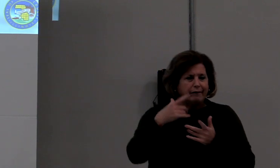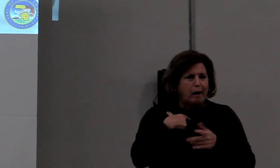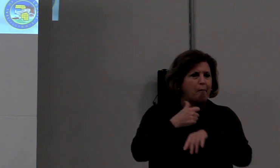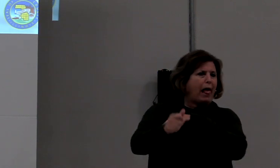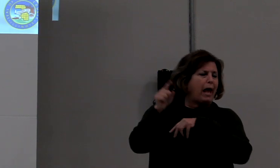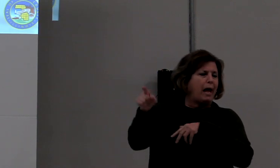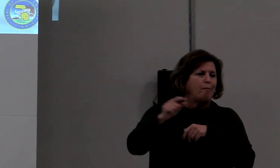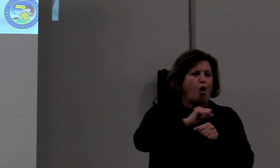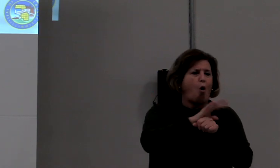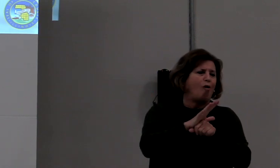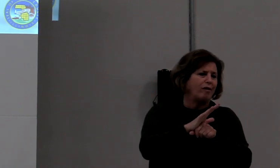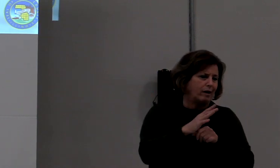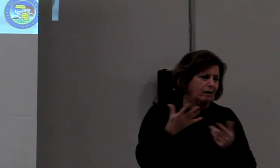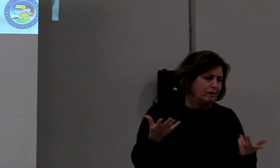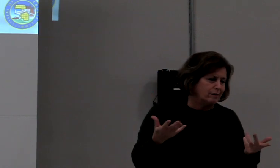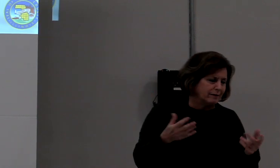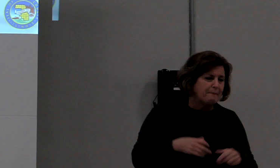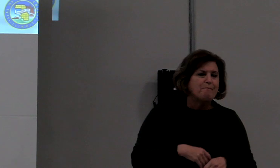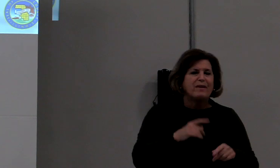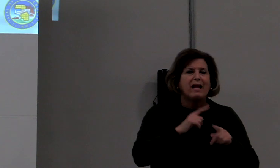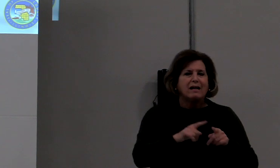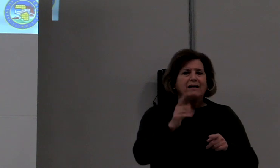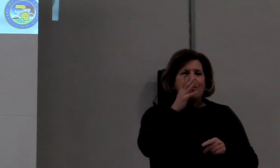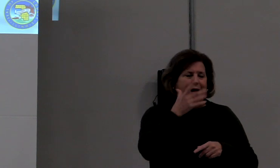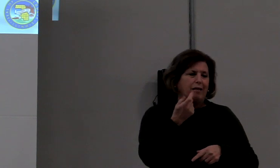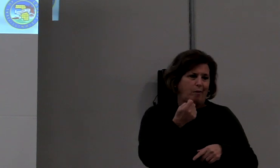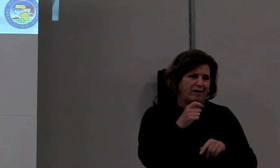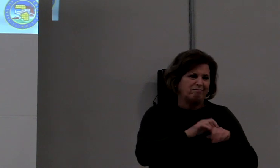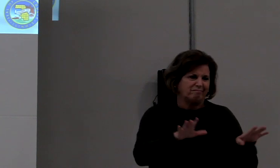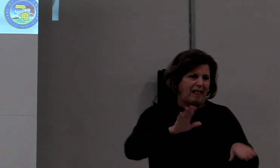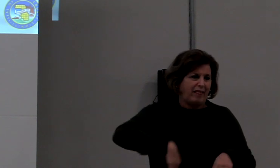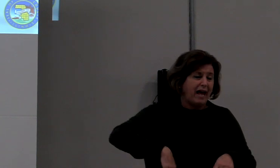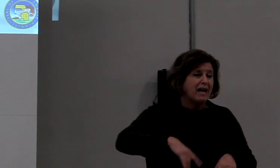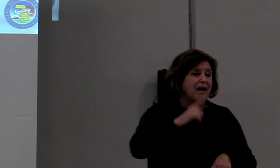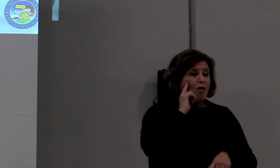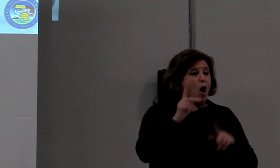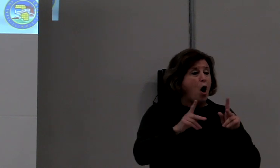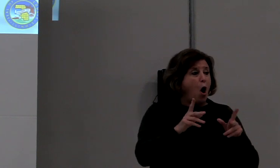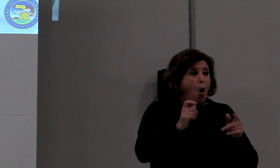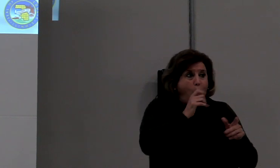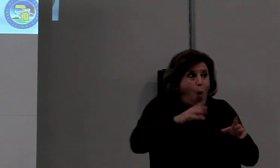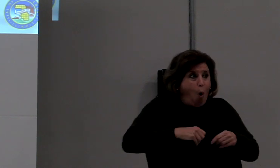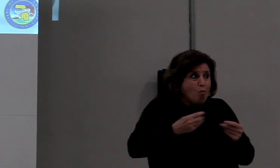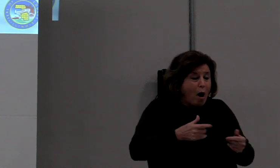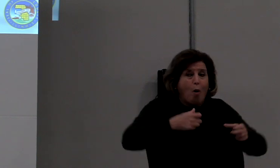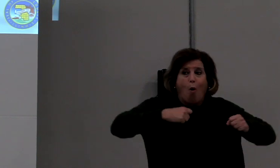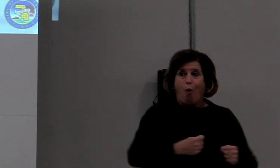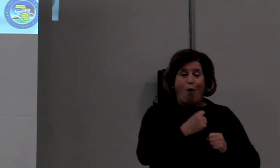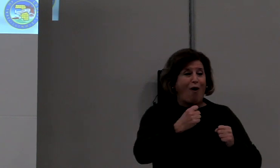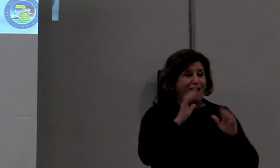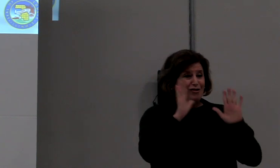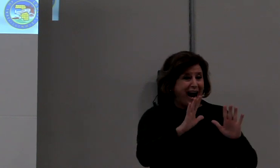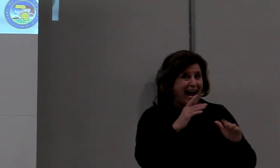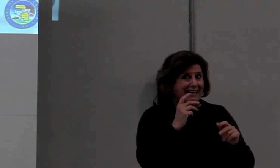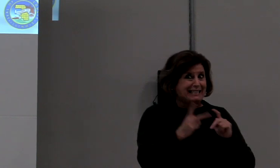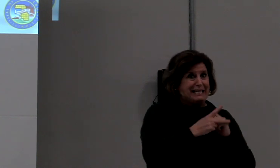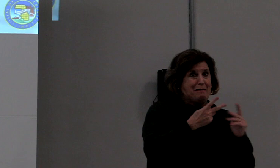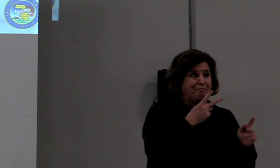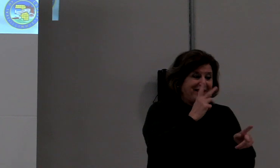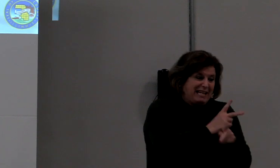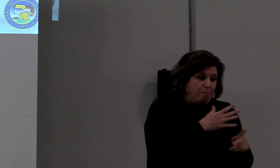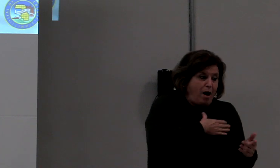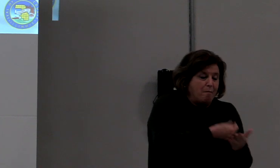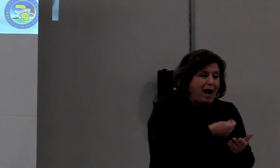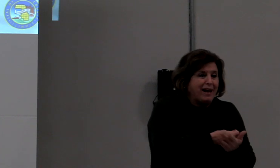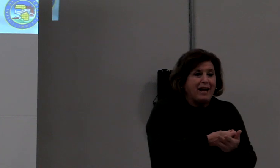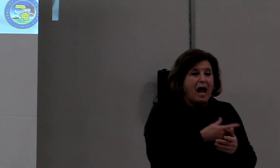days. But they're going to be a little late. Now, for property owners, that's great. You know, I get to hold on my money for a little longer. But what's going